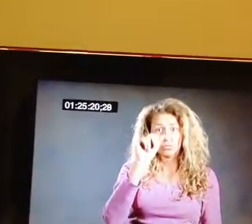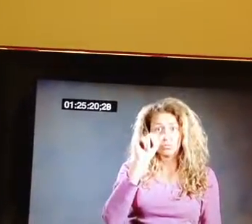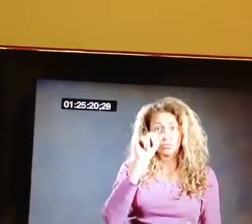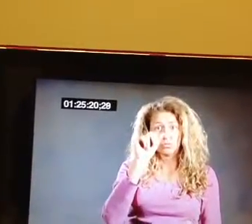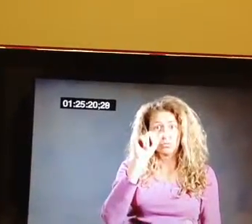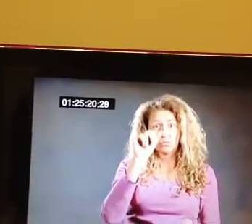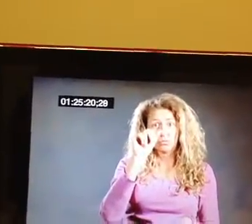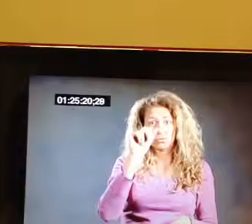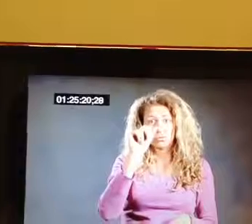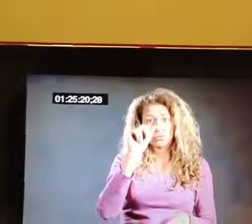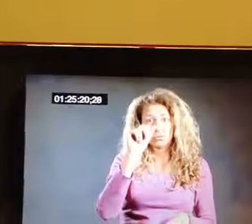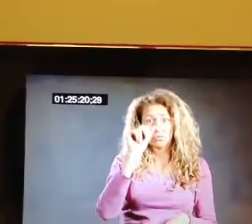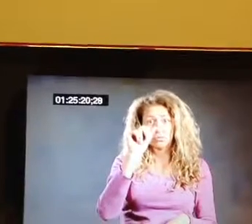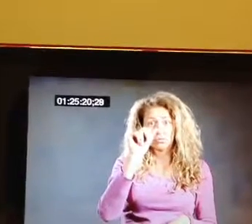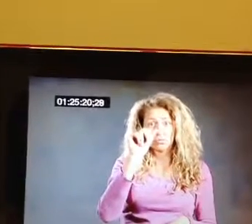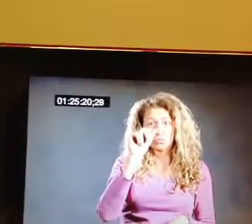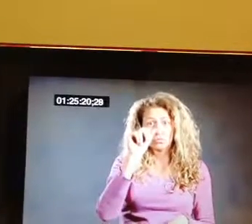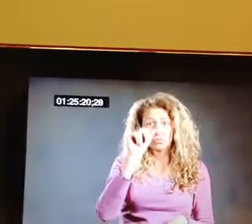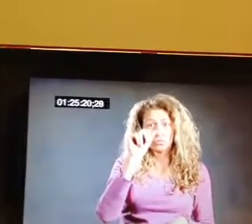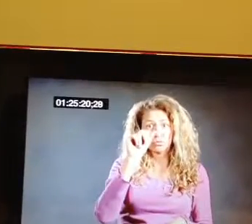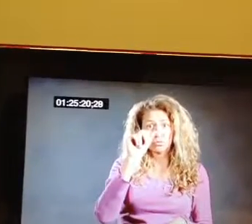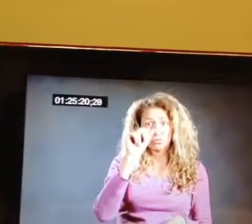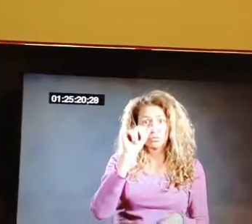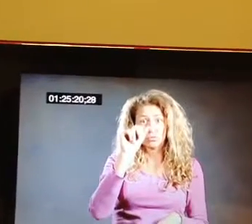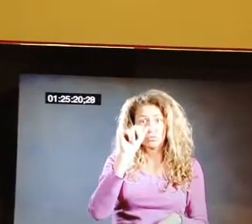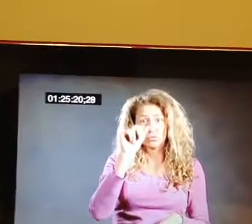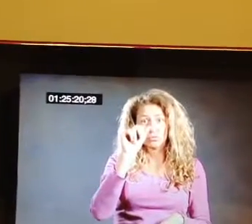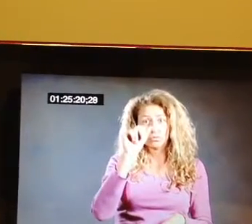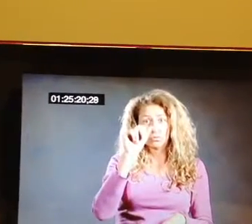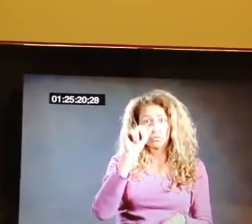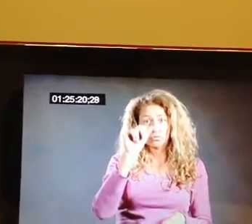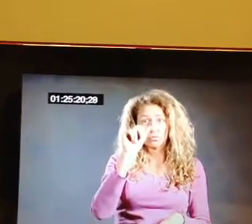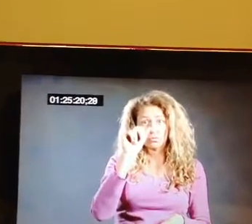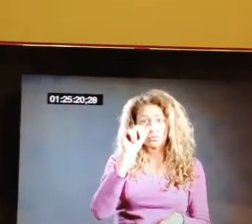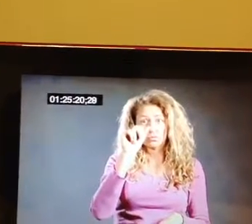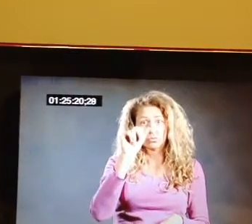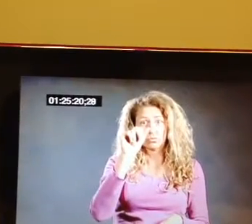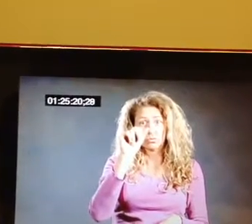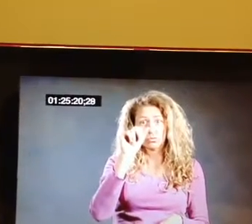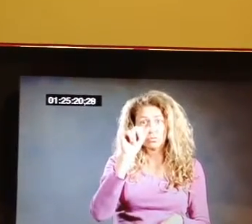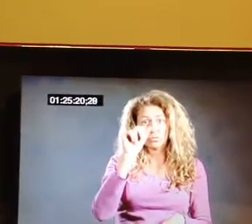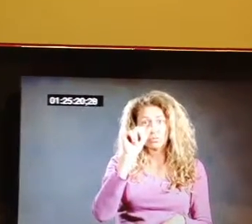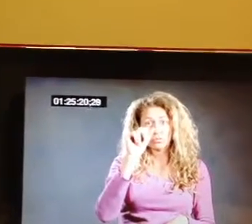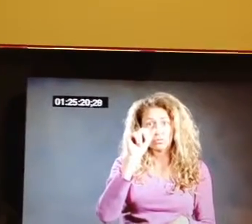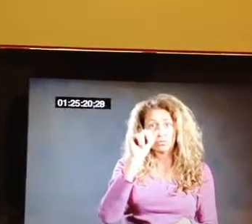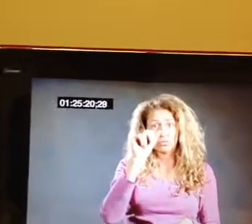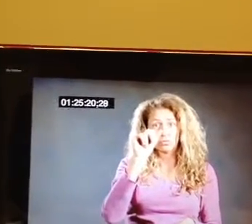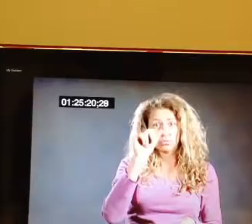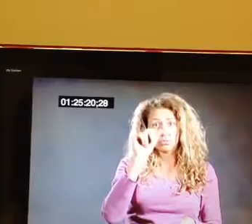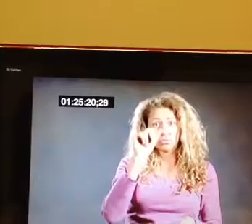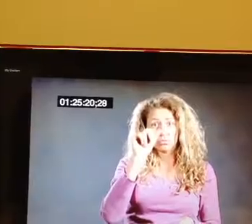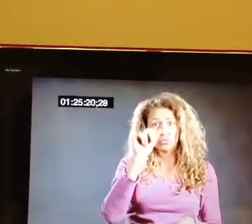So I did the same to the spinach and the red pepper. I sprinkled them all down in a line. But the squash, I remembered